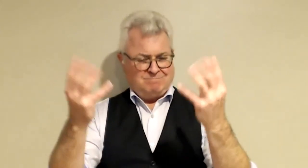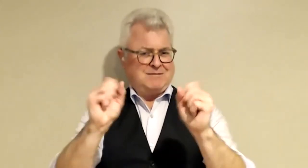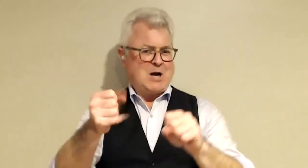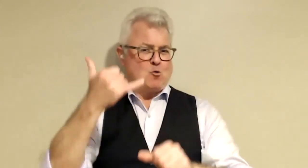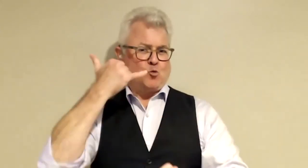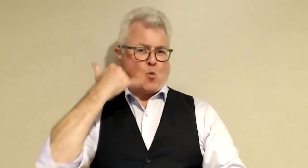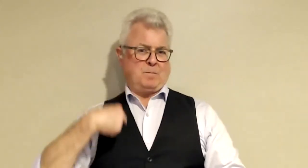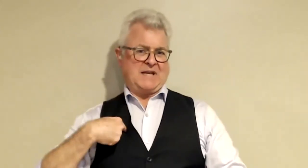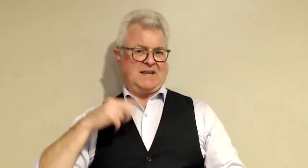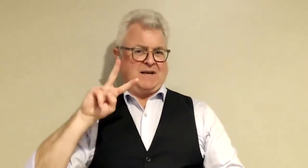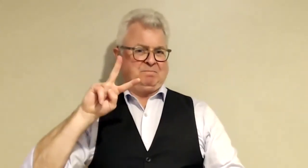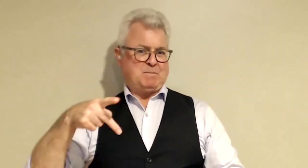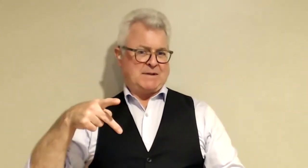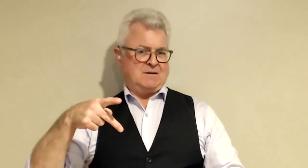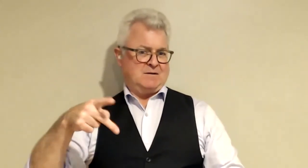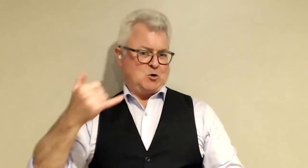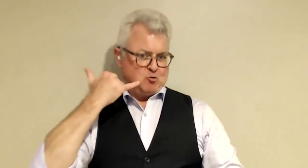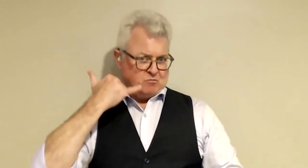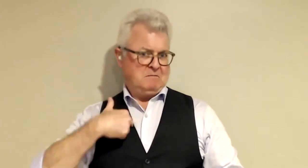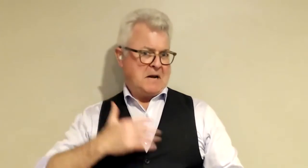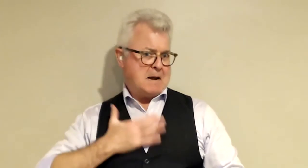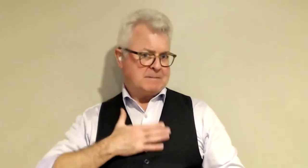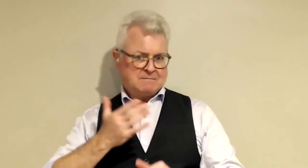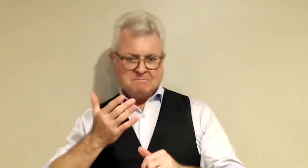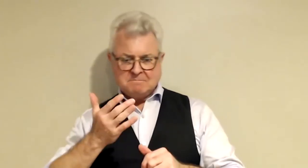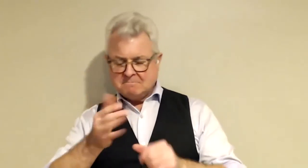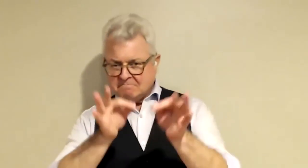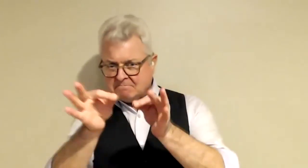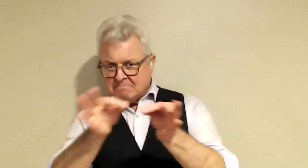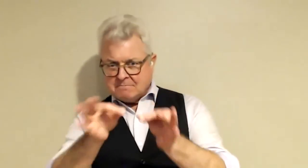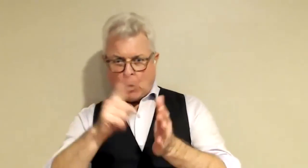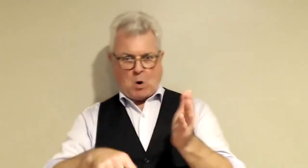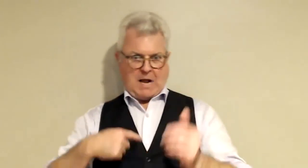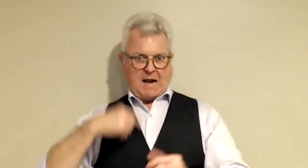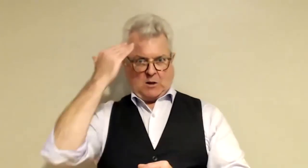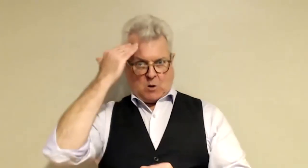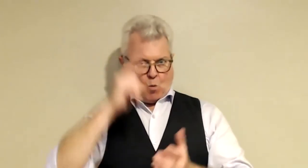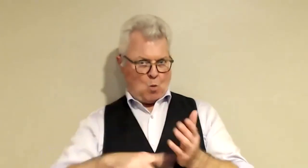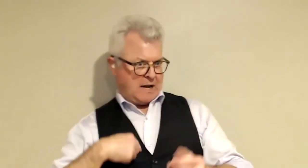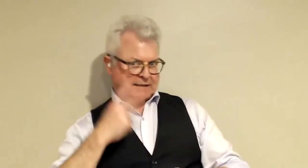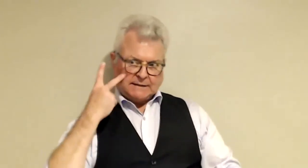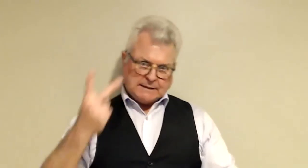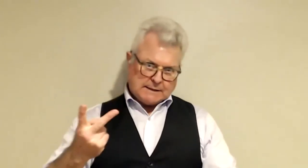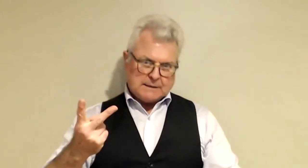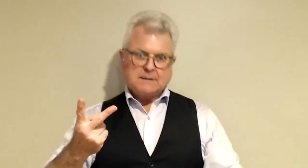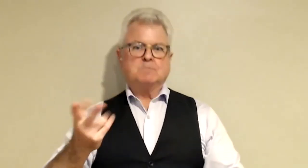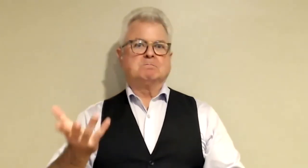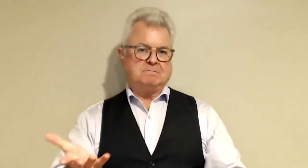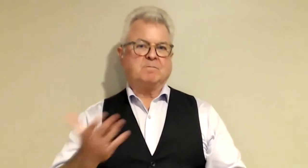If you prefer to get more information from me, feel free to contact me, Mike Baer, at the Rhode Island Commission for the Deaf and Hard of Hearing, and I will be